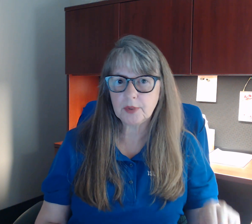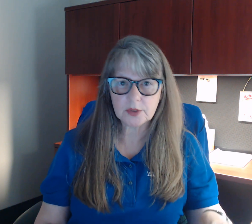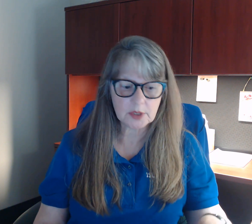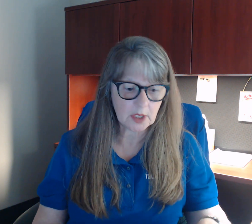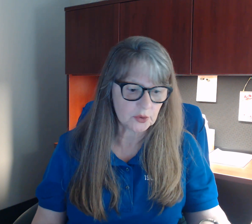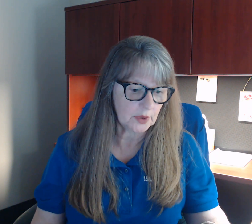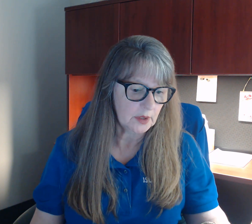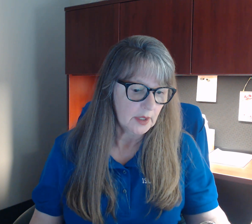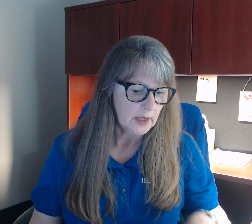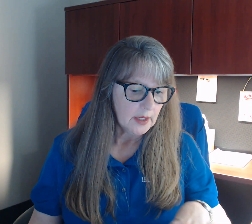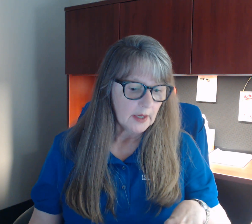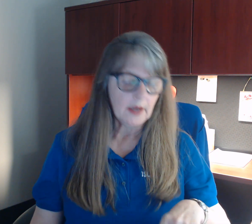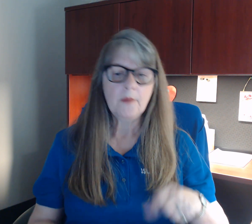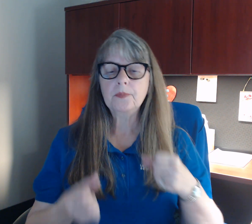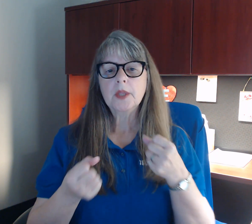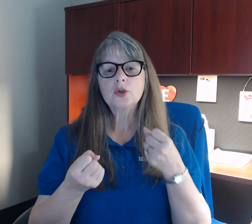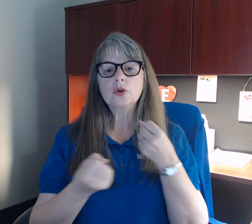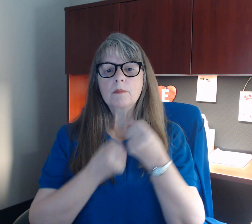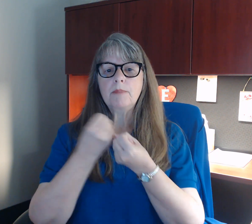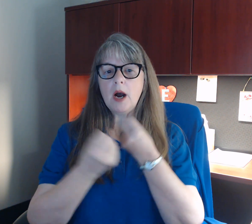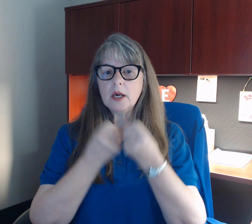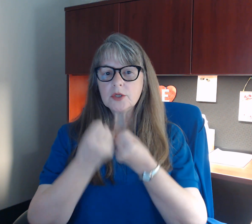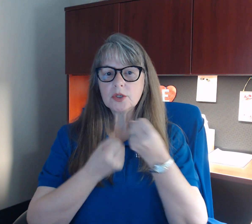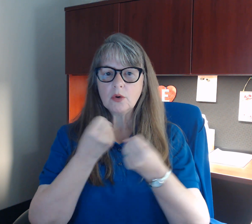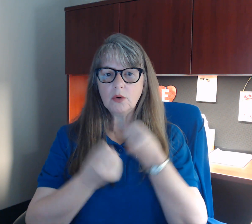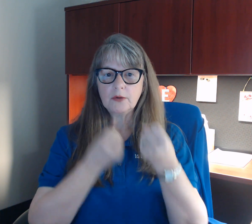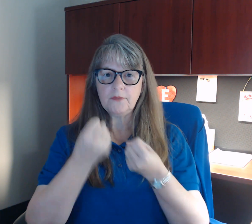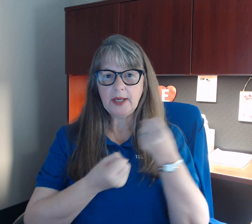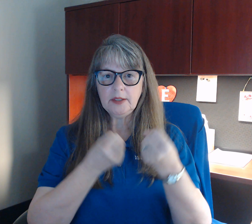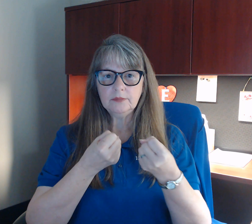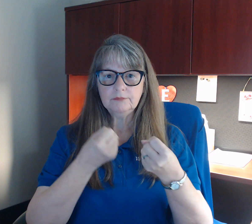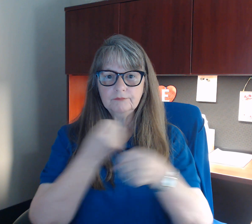of the country. To box or to fight,